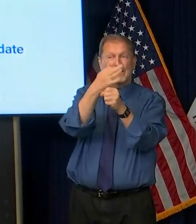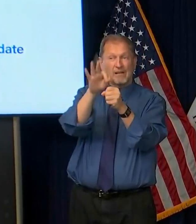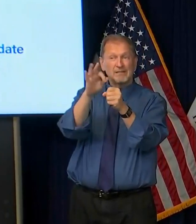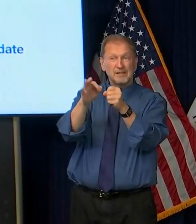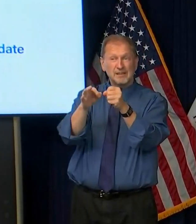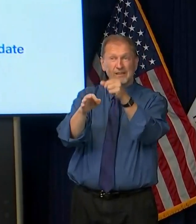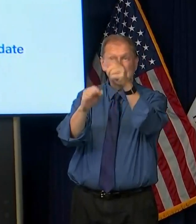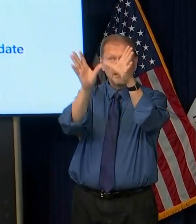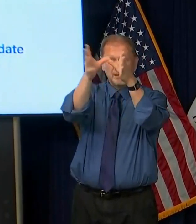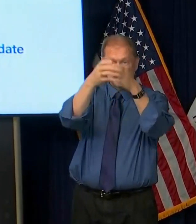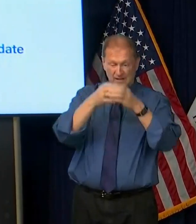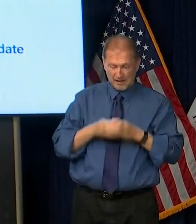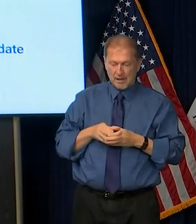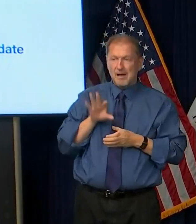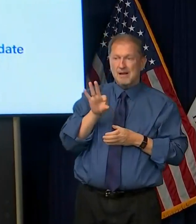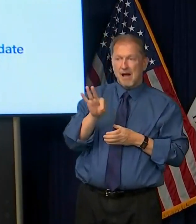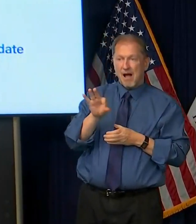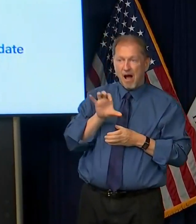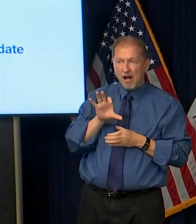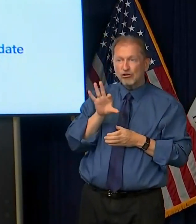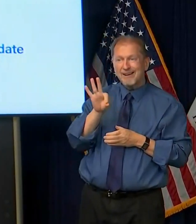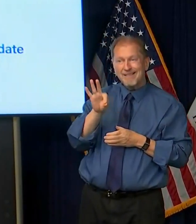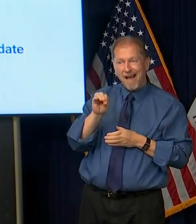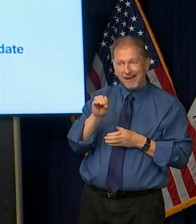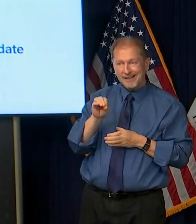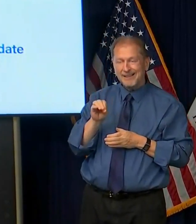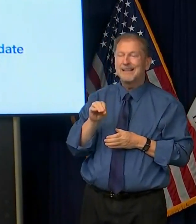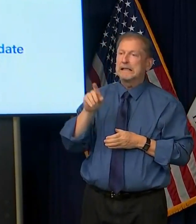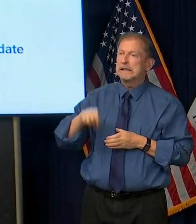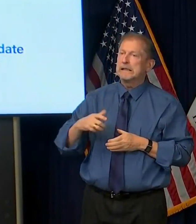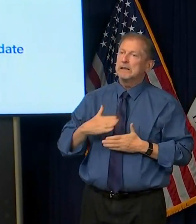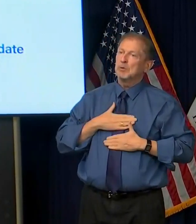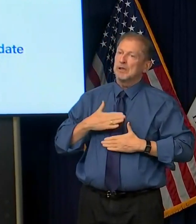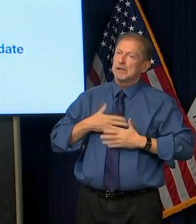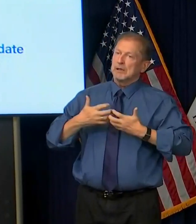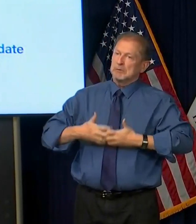those, 990 patients were on ventilators, and